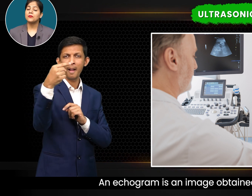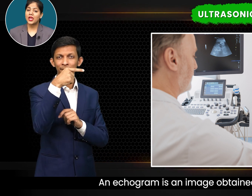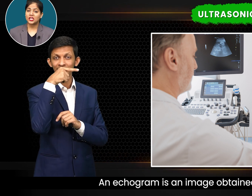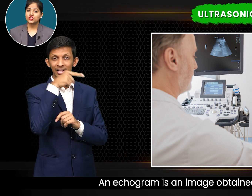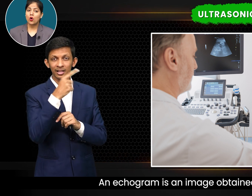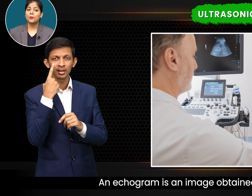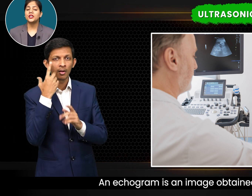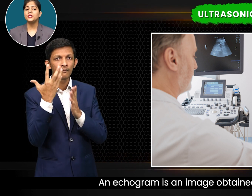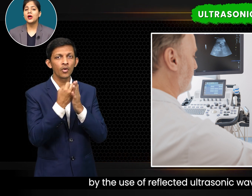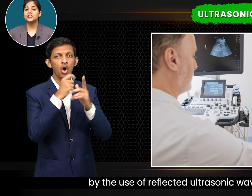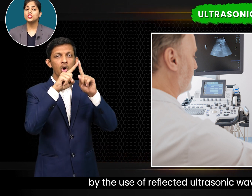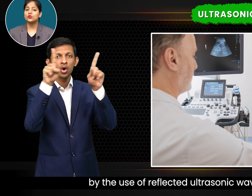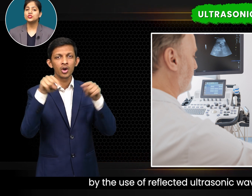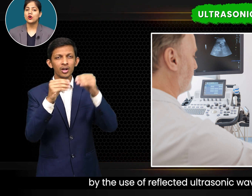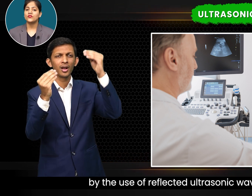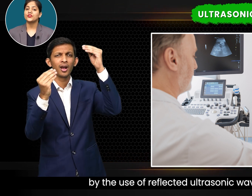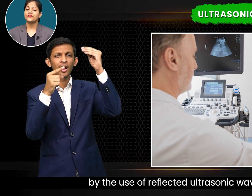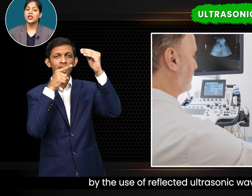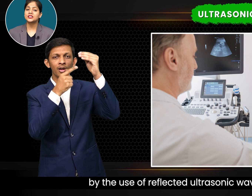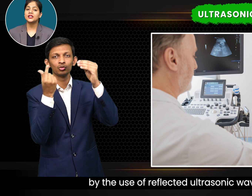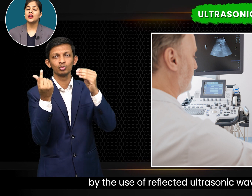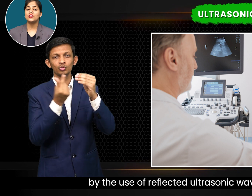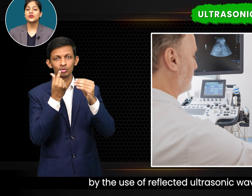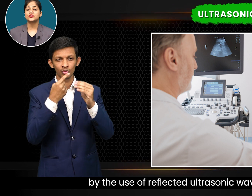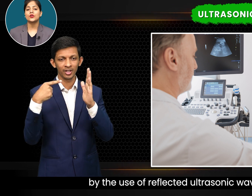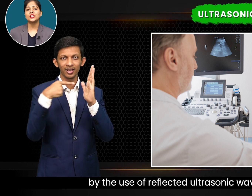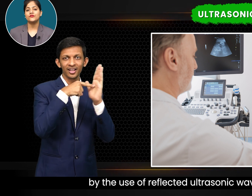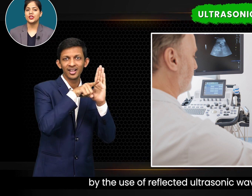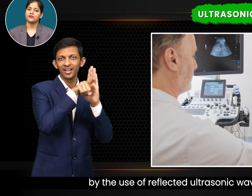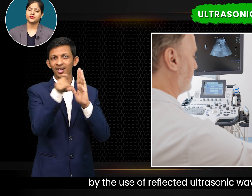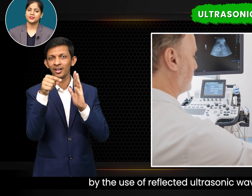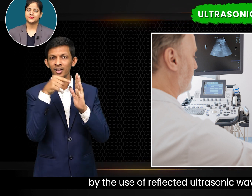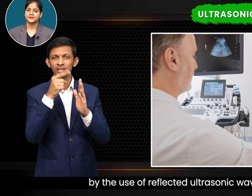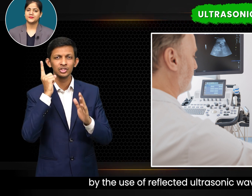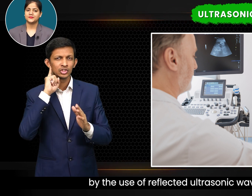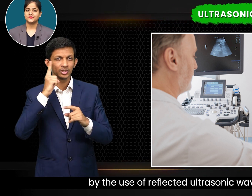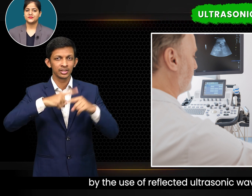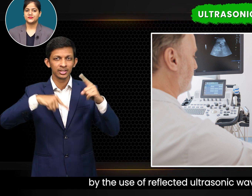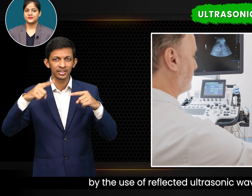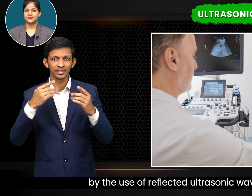an image obtained by the use of reflected ultrasonic waves.